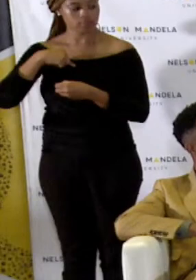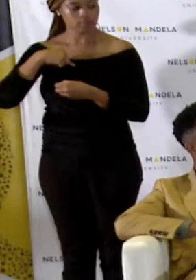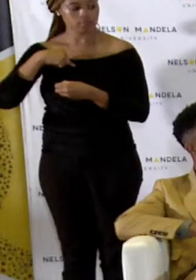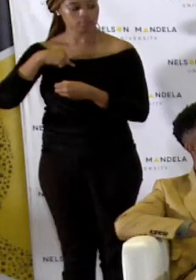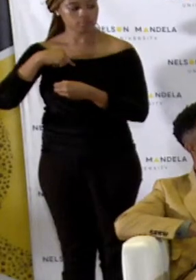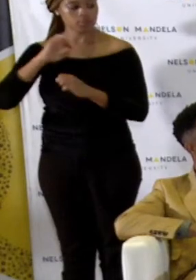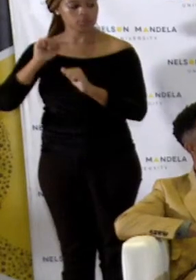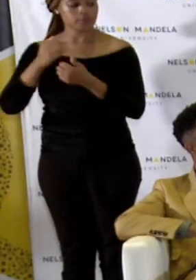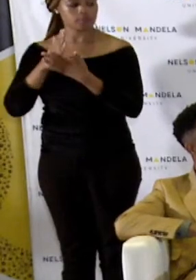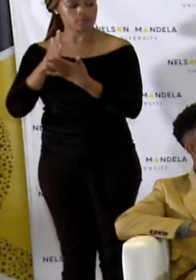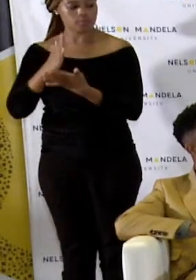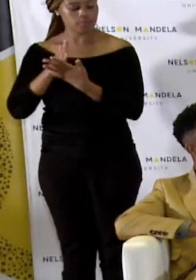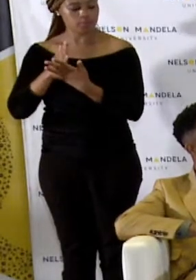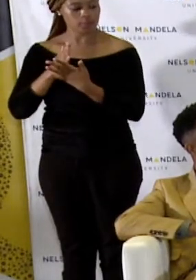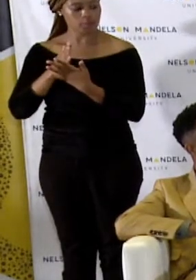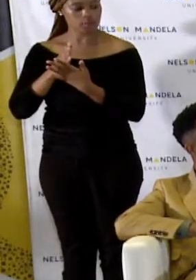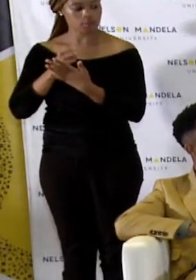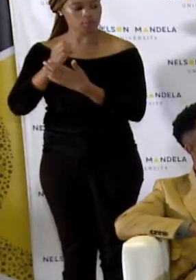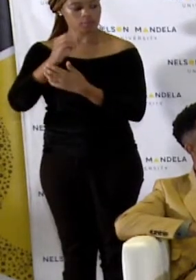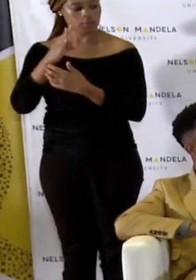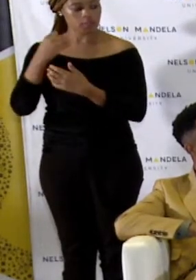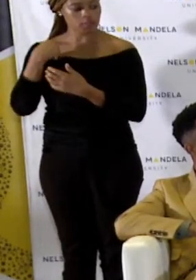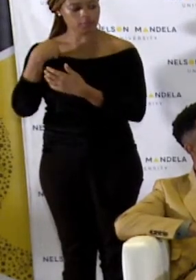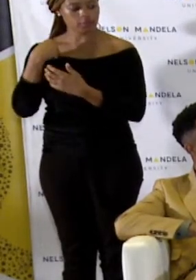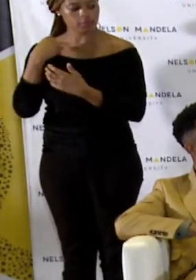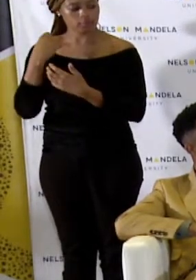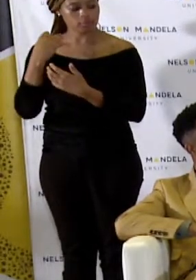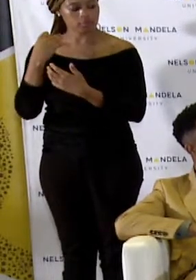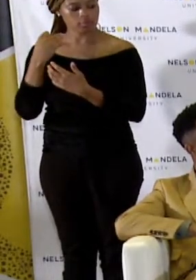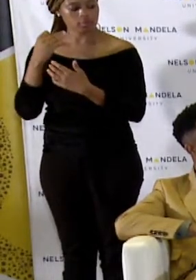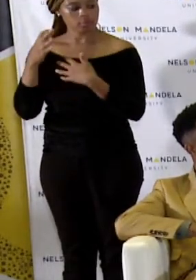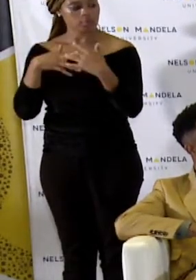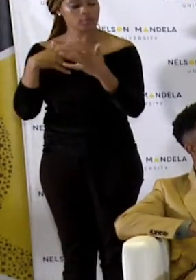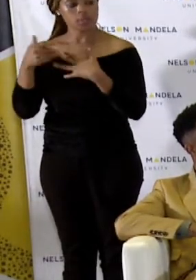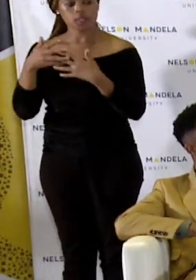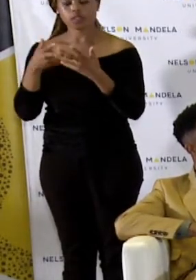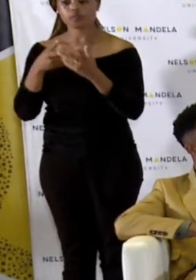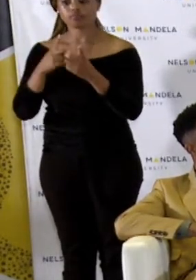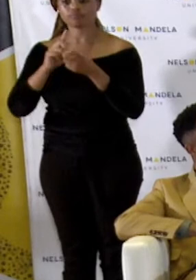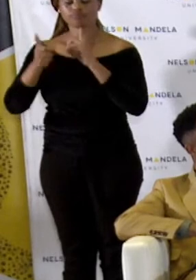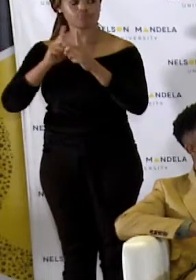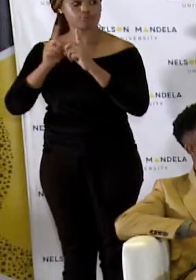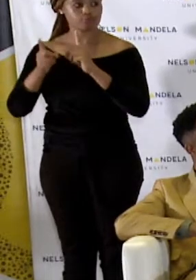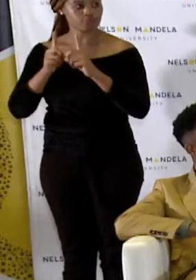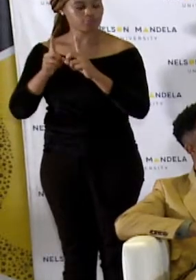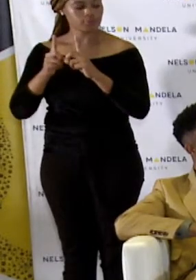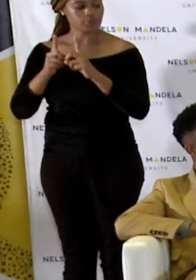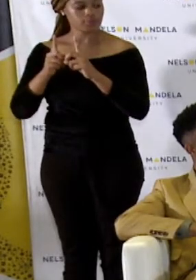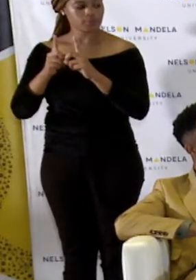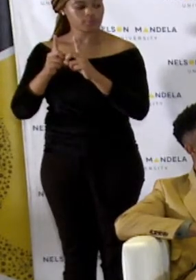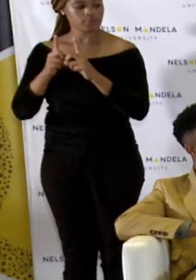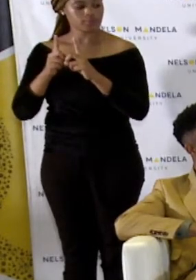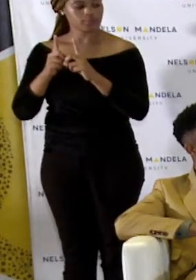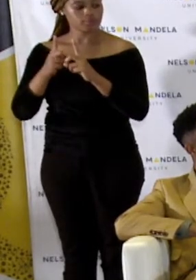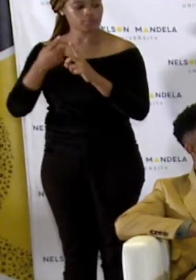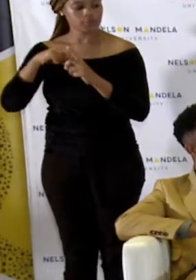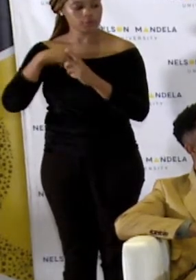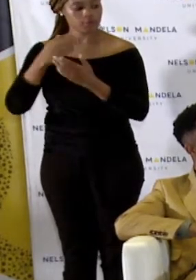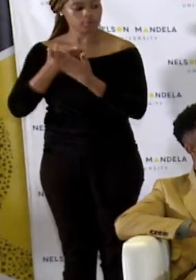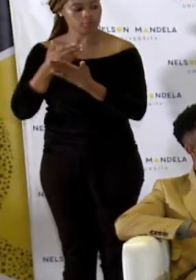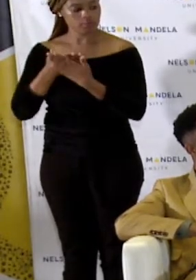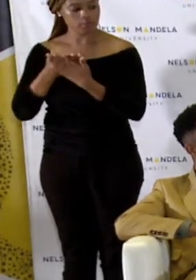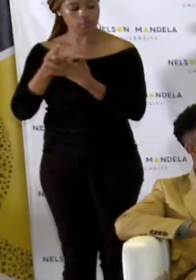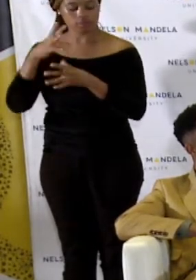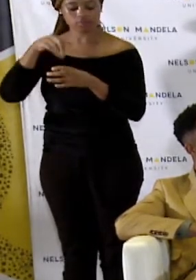and we wanted to make sure that even if there were any kind of interruptions, technical interruptions or load shedding, we would be able